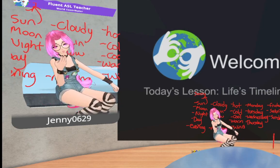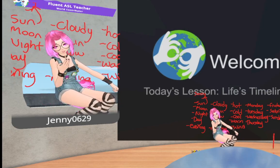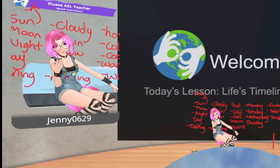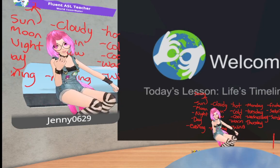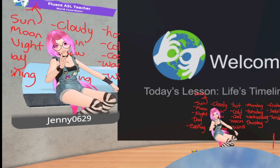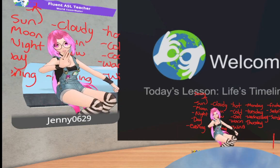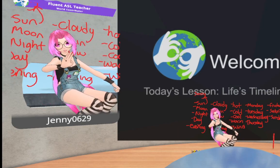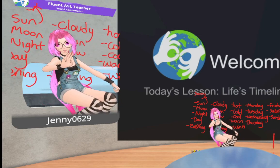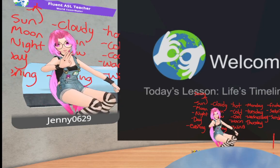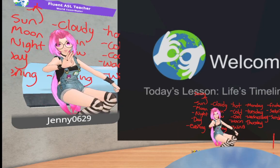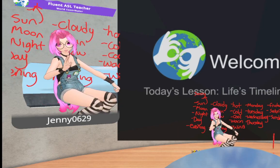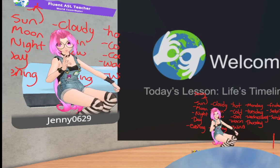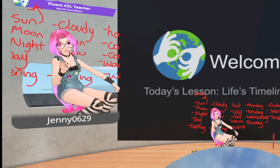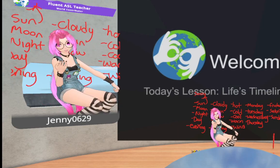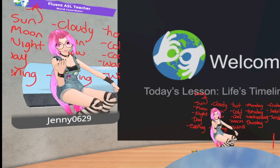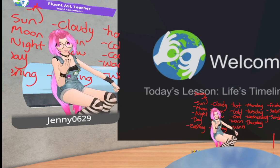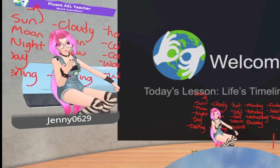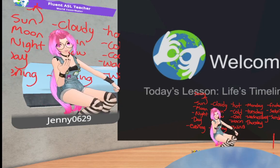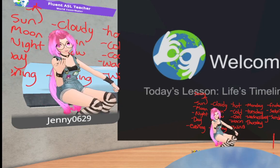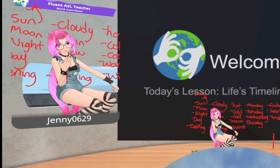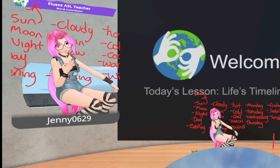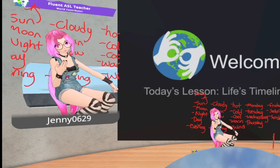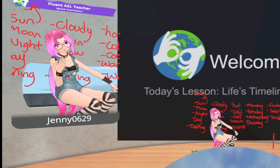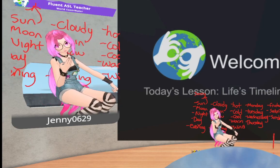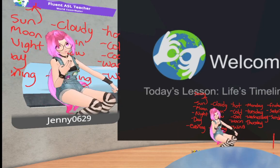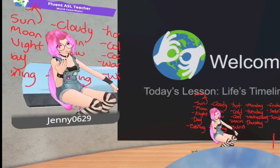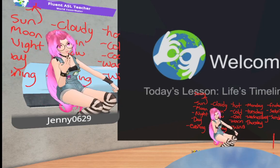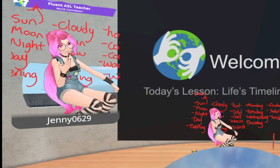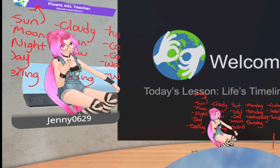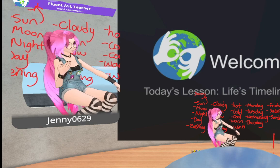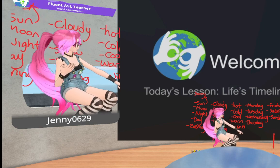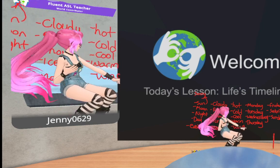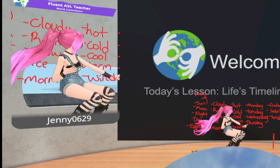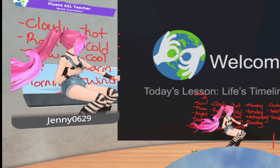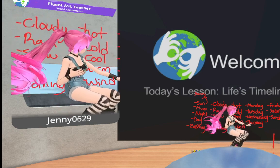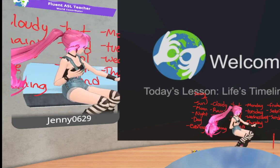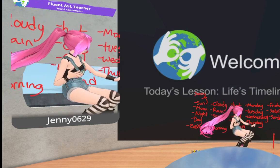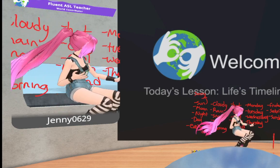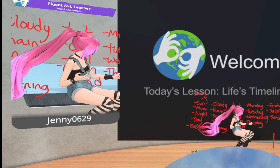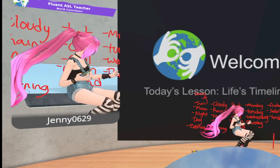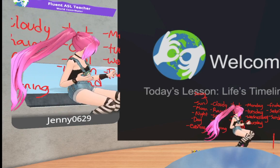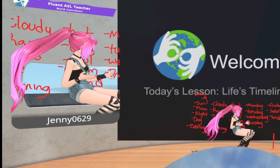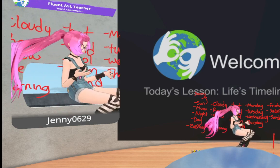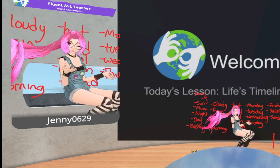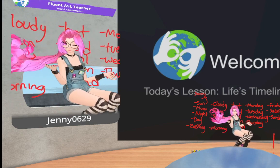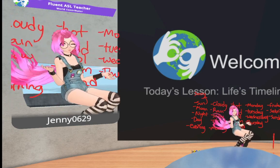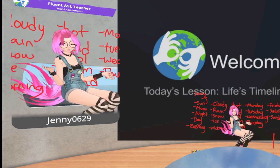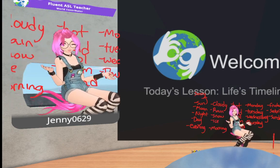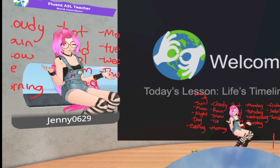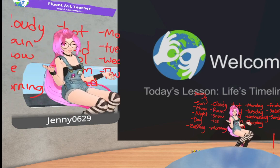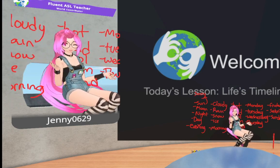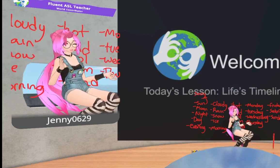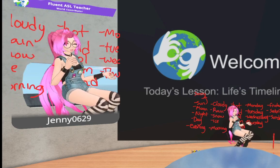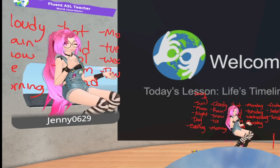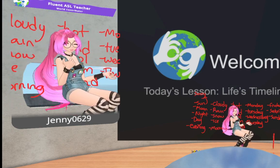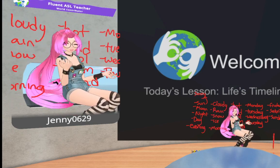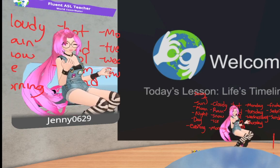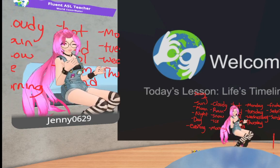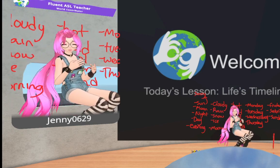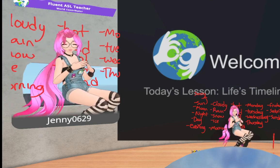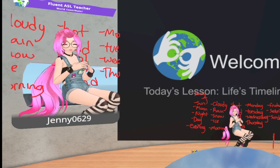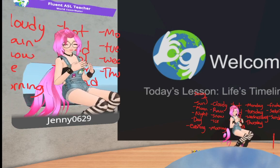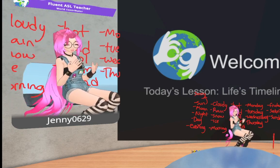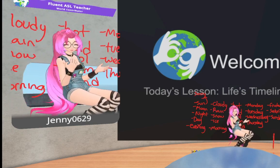Wednesday. Wednesday. W for Wednesday. Wednesday. But then, what are we gonna do? We can't